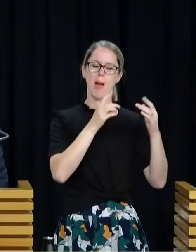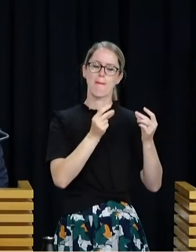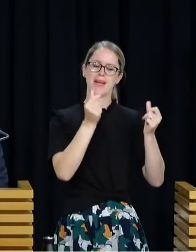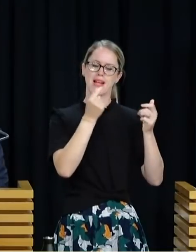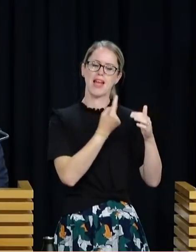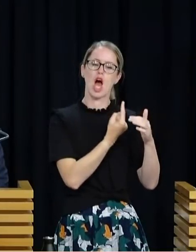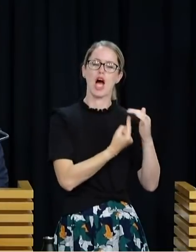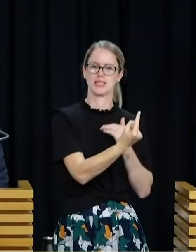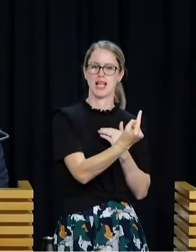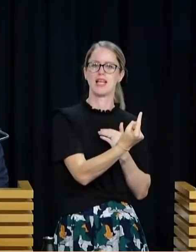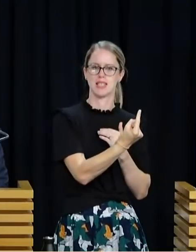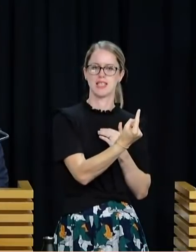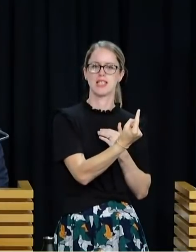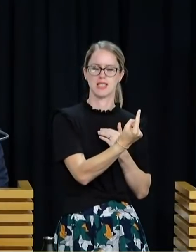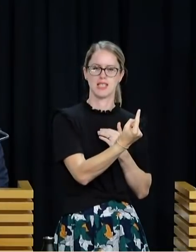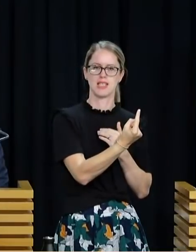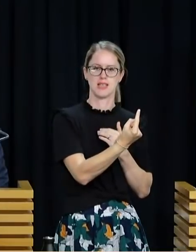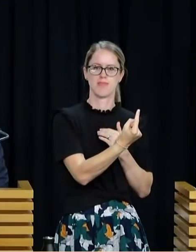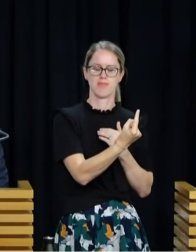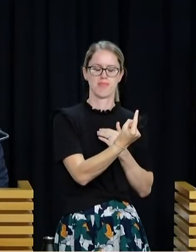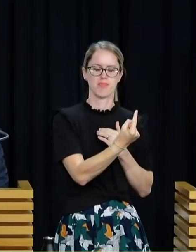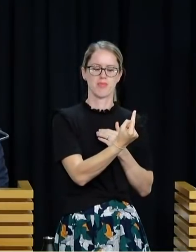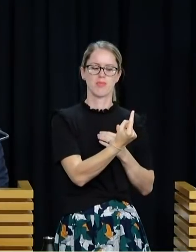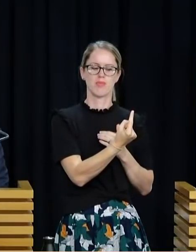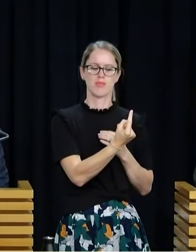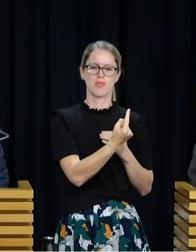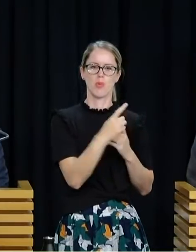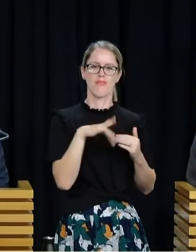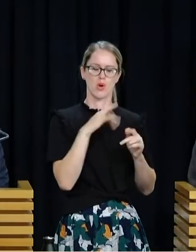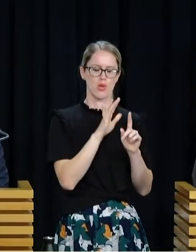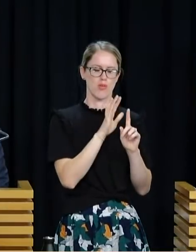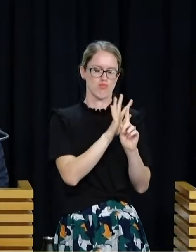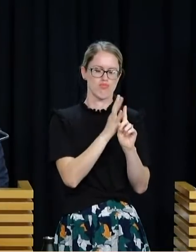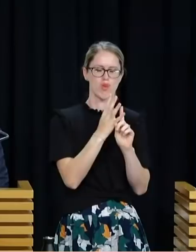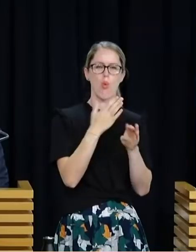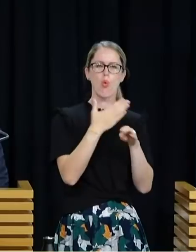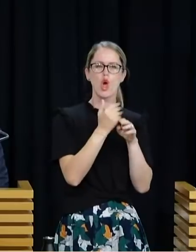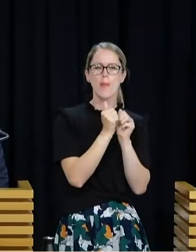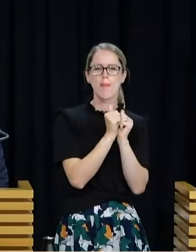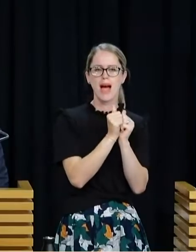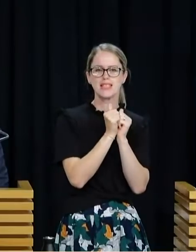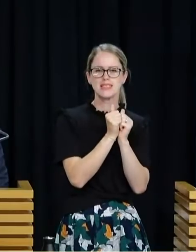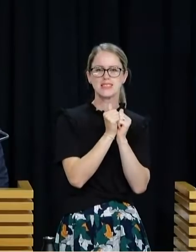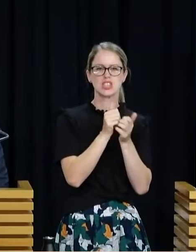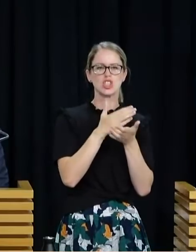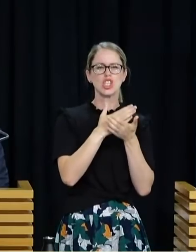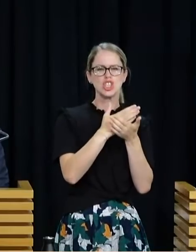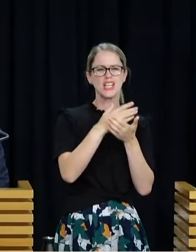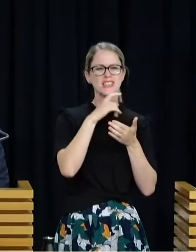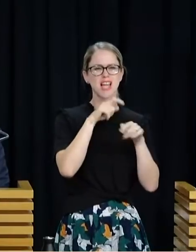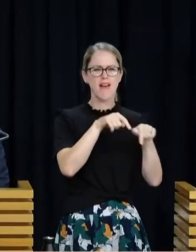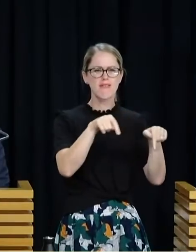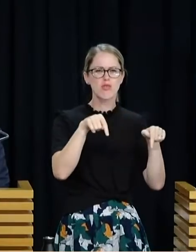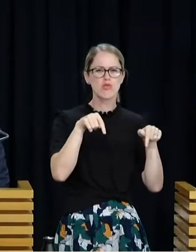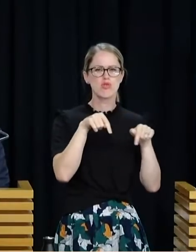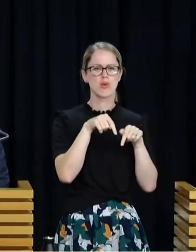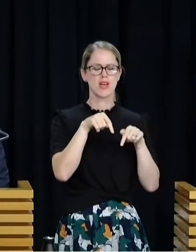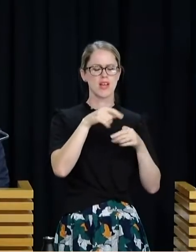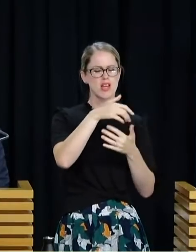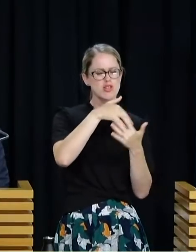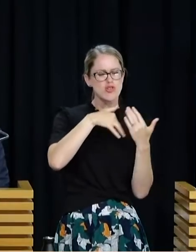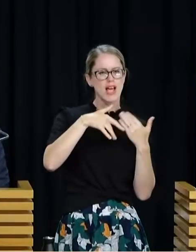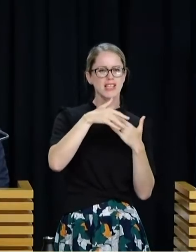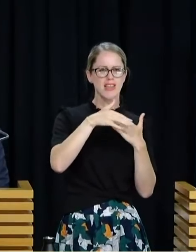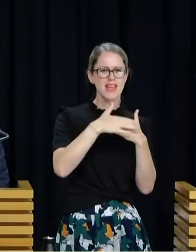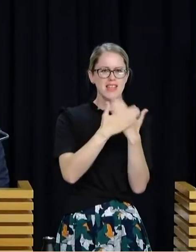isolated and both considered and treated as close contacts. So they are workmates, share staff room, maybe have interaction during